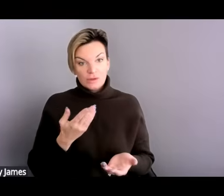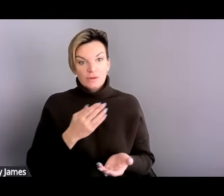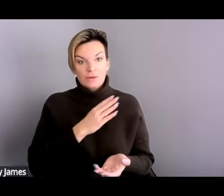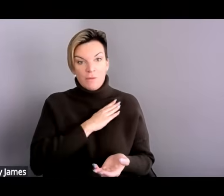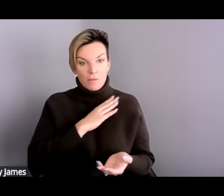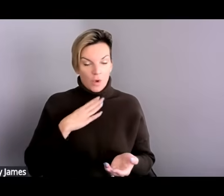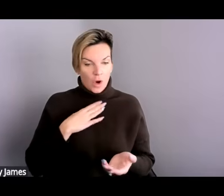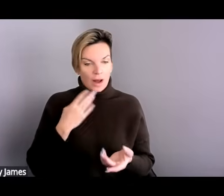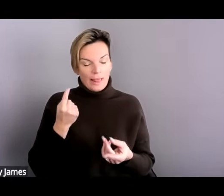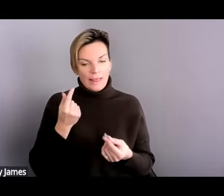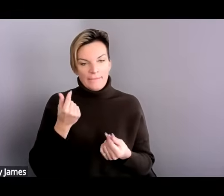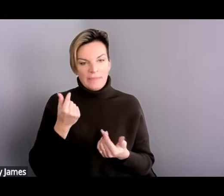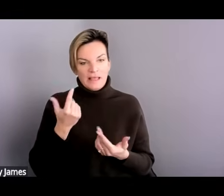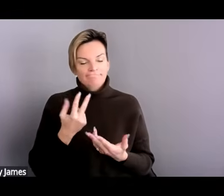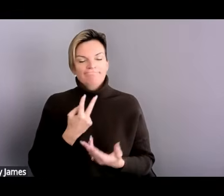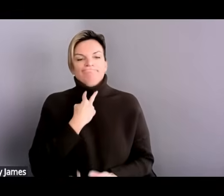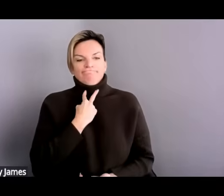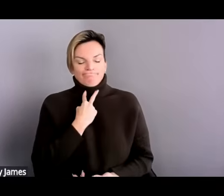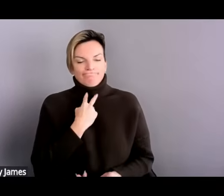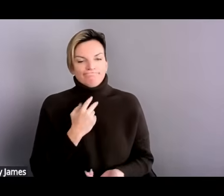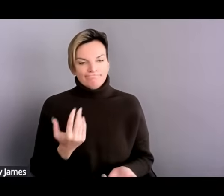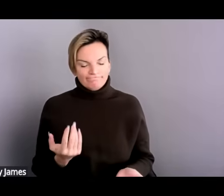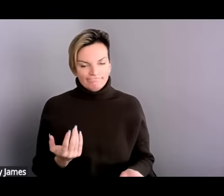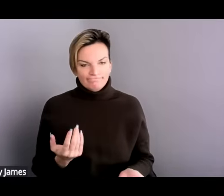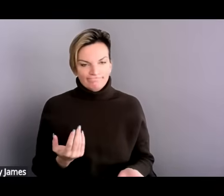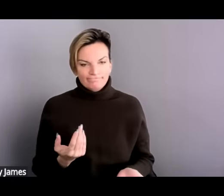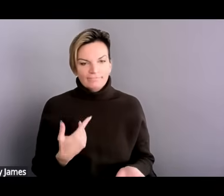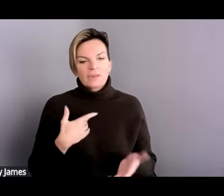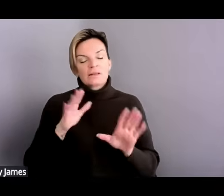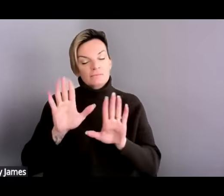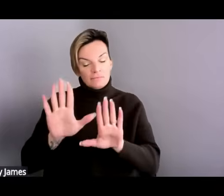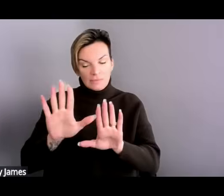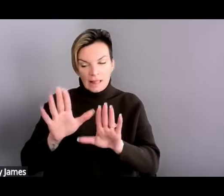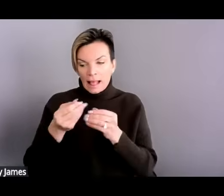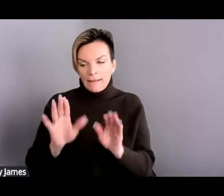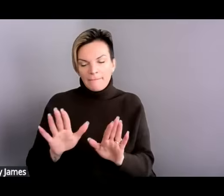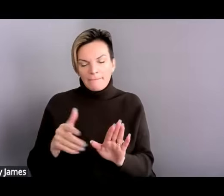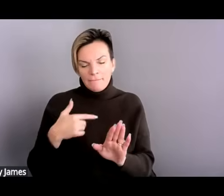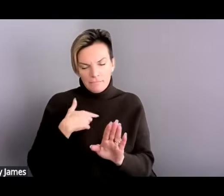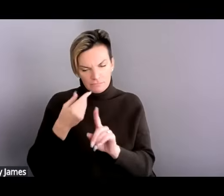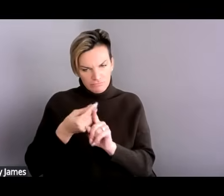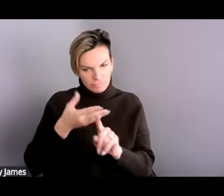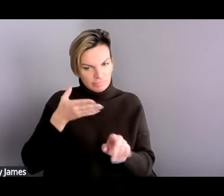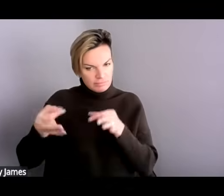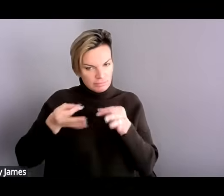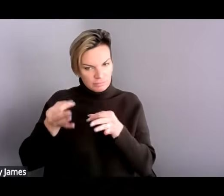bit. And let me go down that road for just a second.